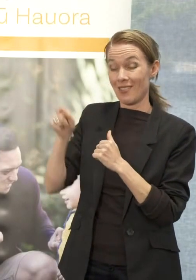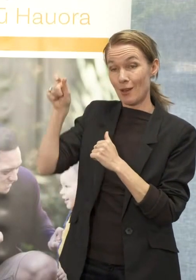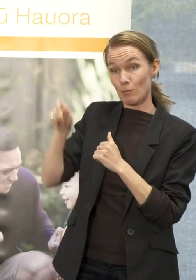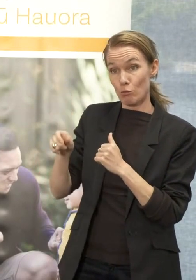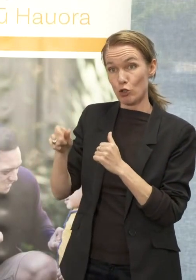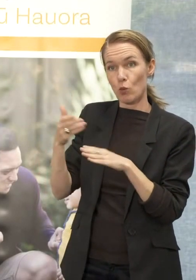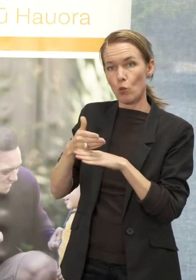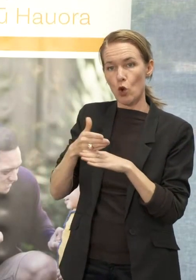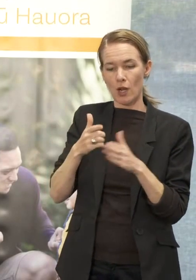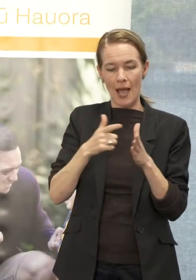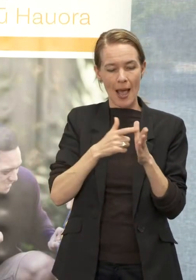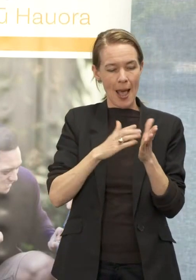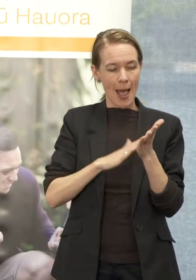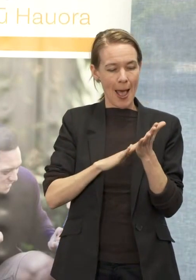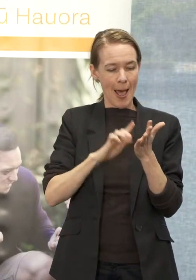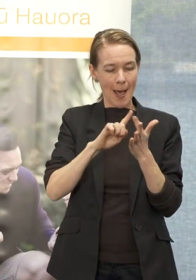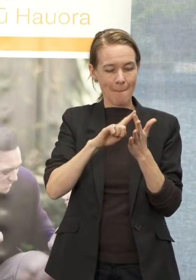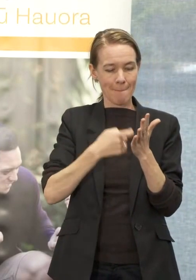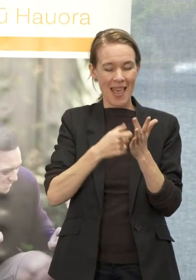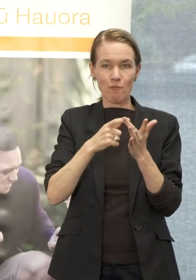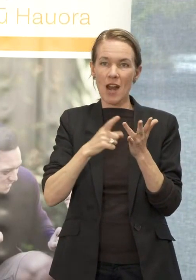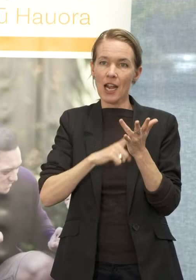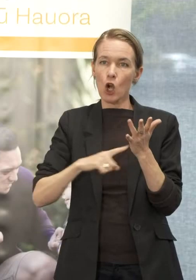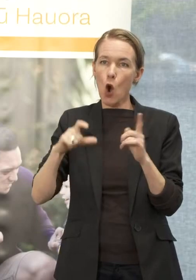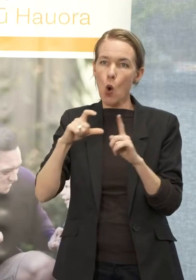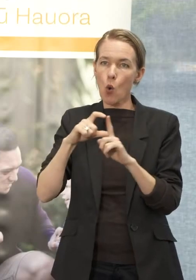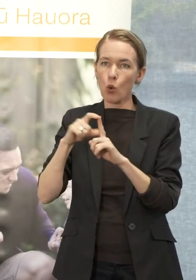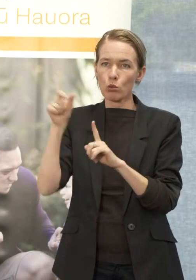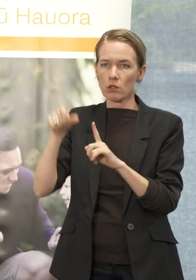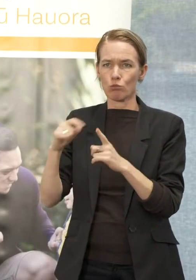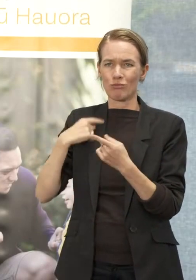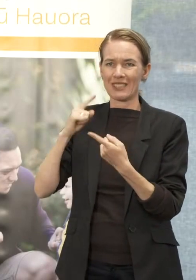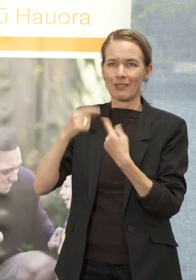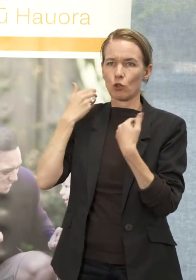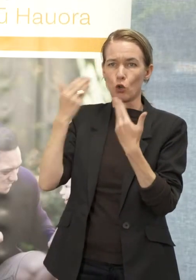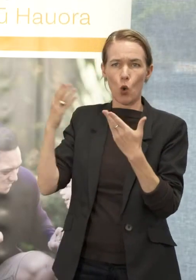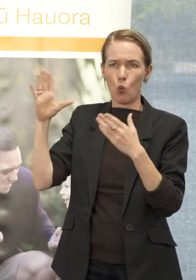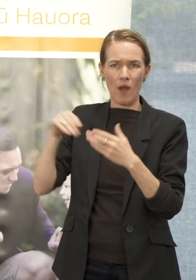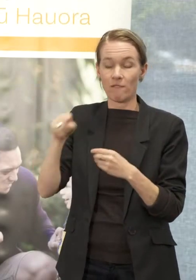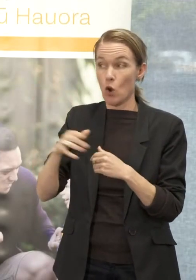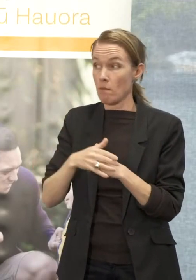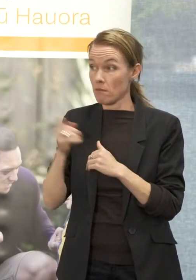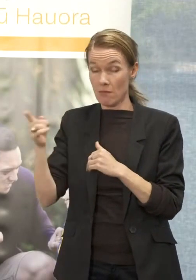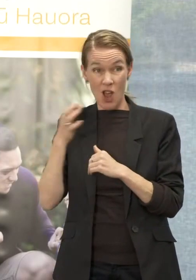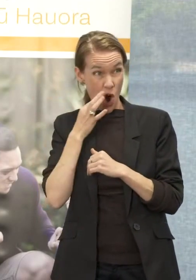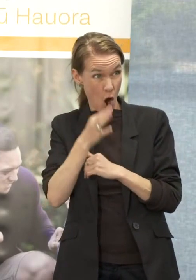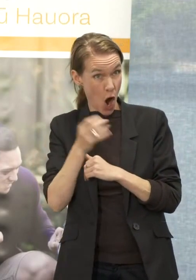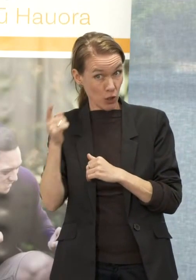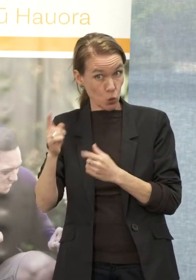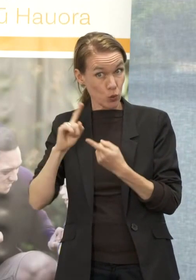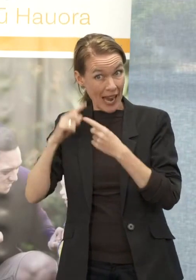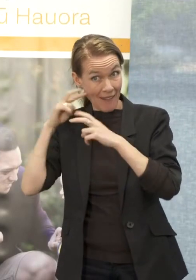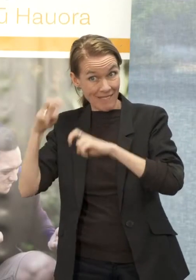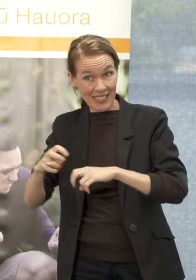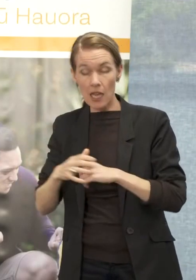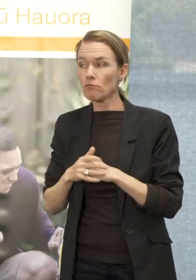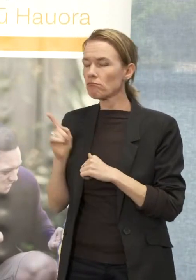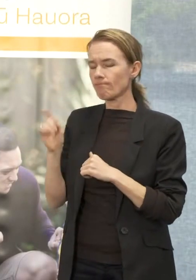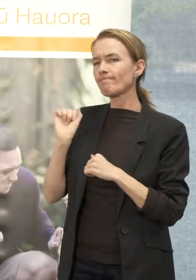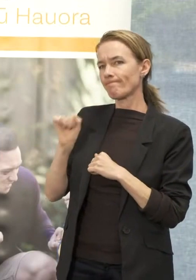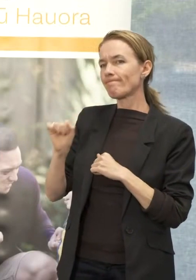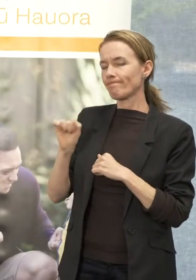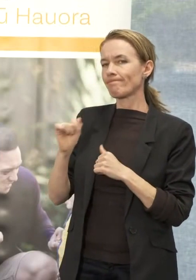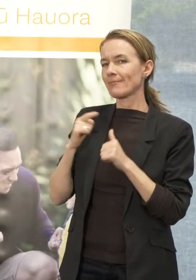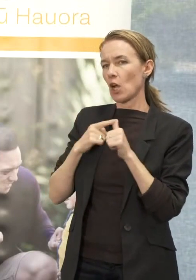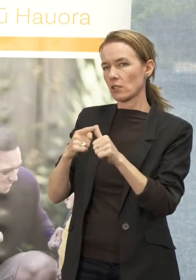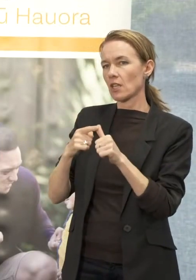of infection came from. Are you still currently working on trying to do that? We still haven't, we haven't stopped. We've